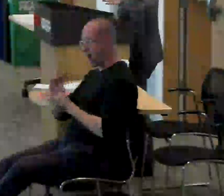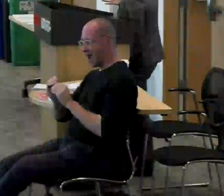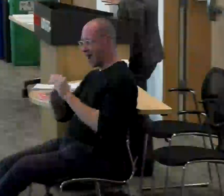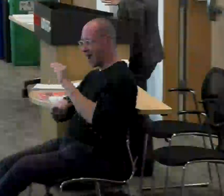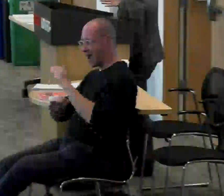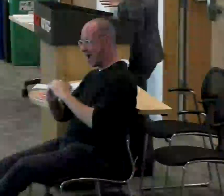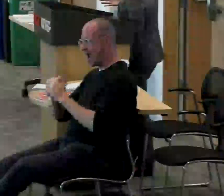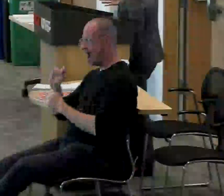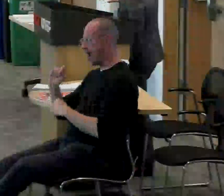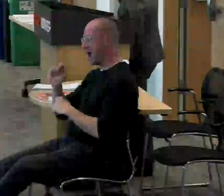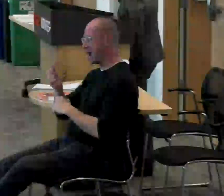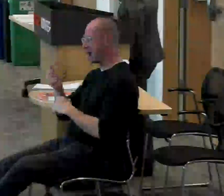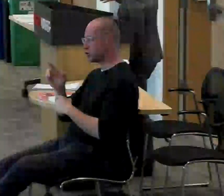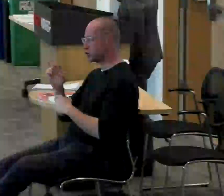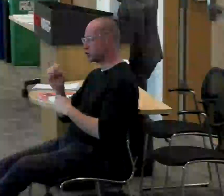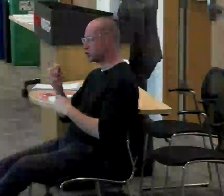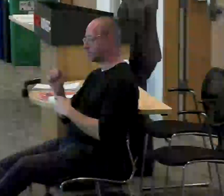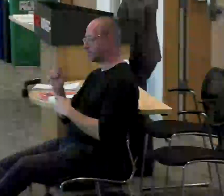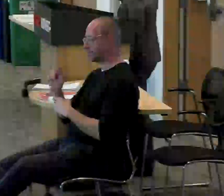partially